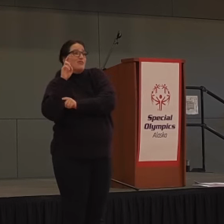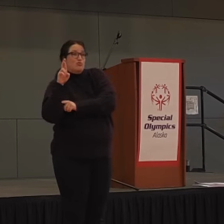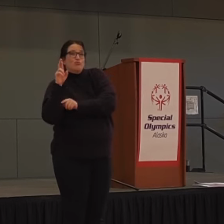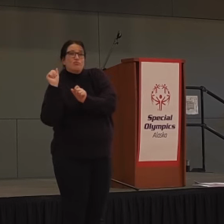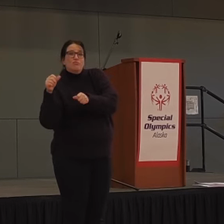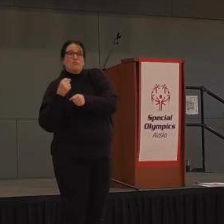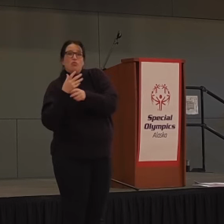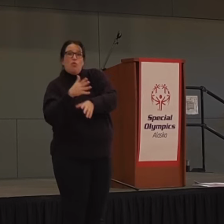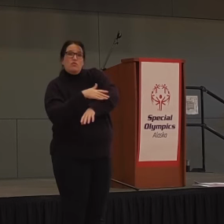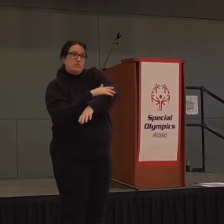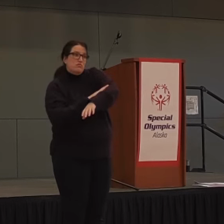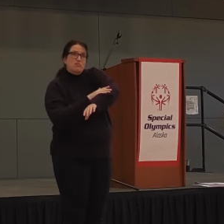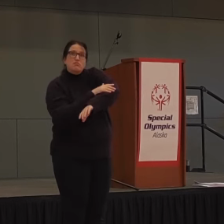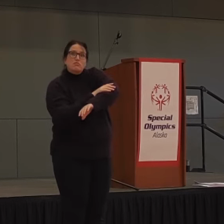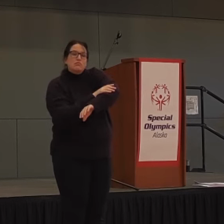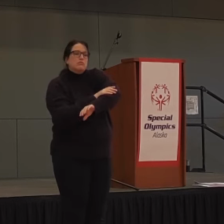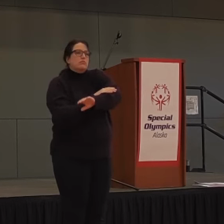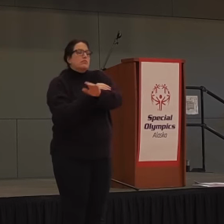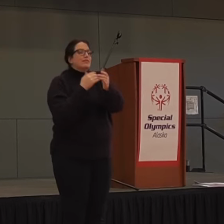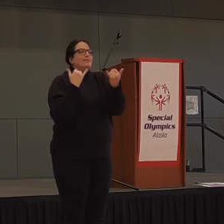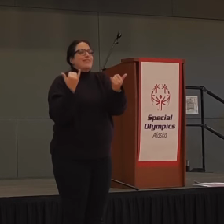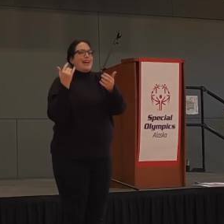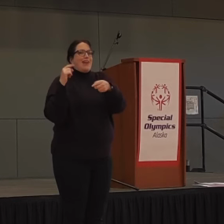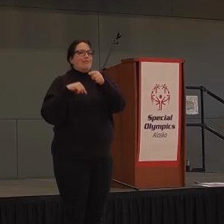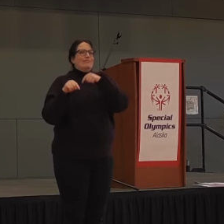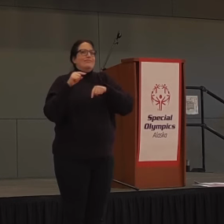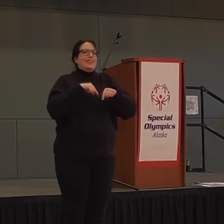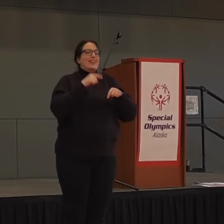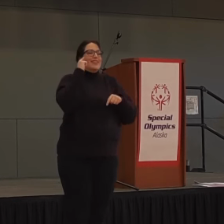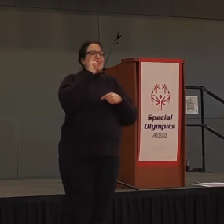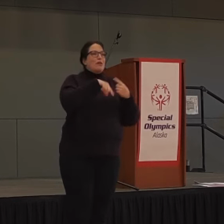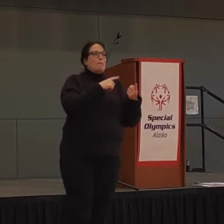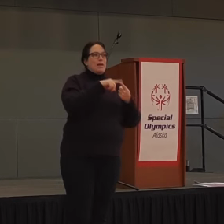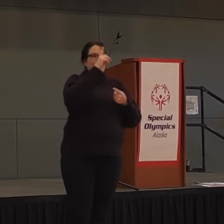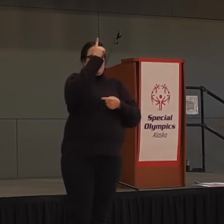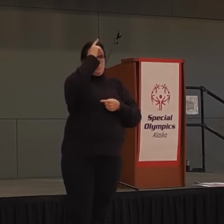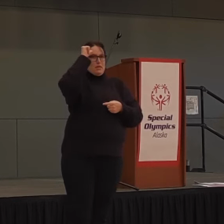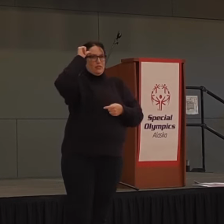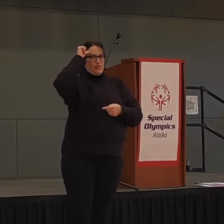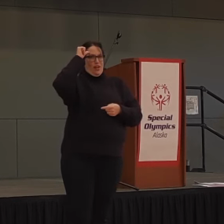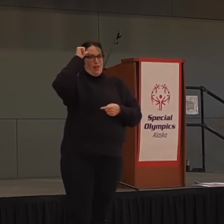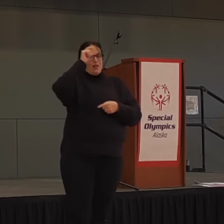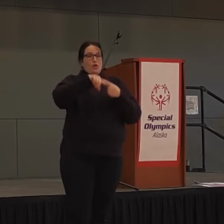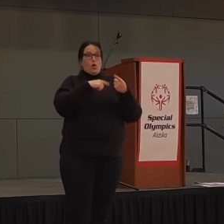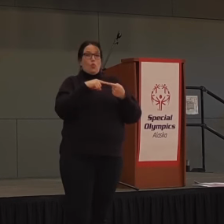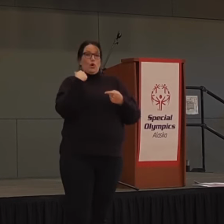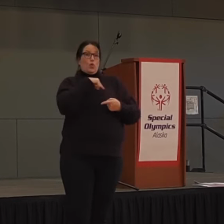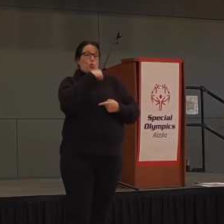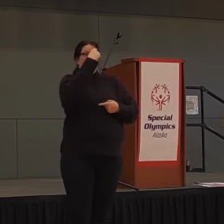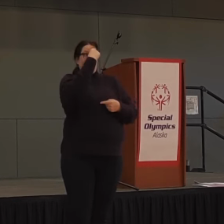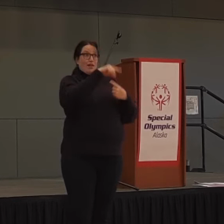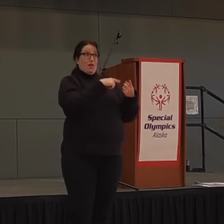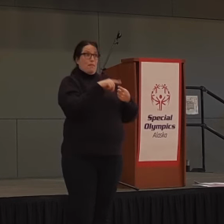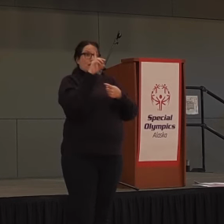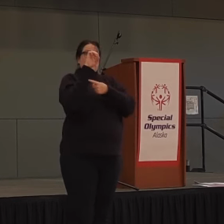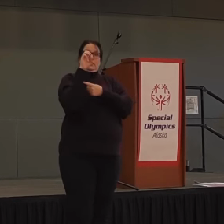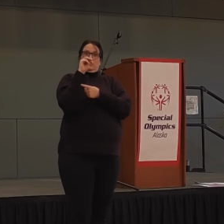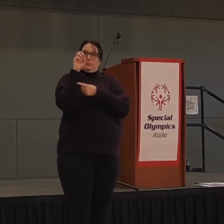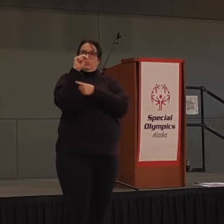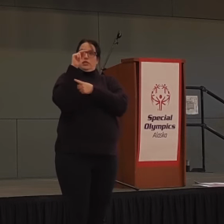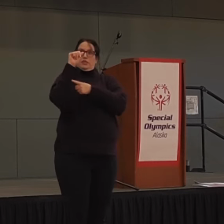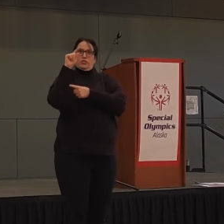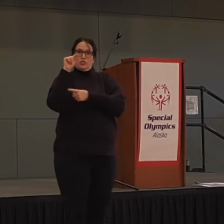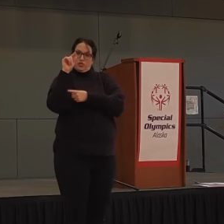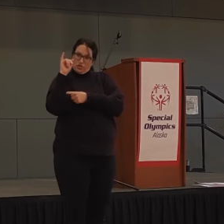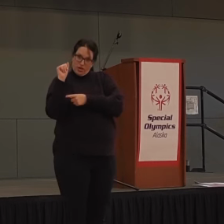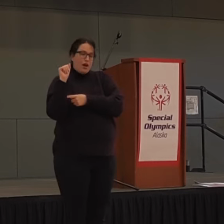dementia, I think, I wonder what could be causing this collection of symptoms. And it's 100